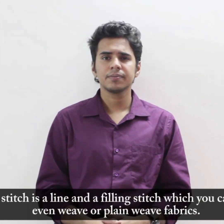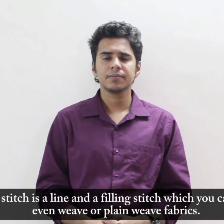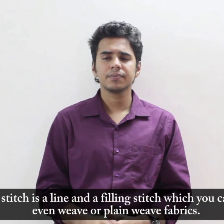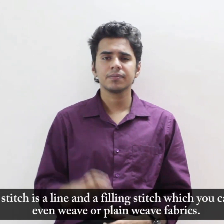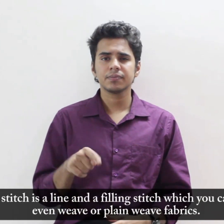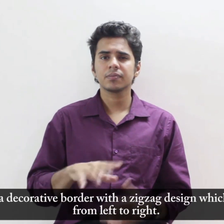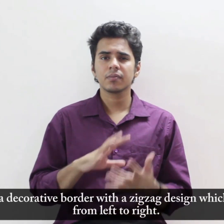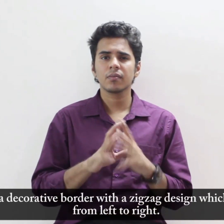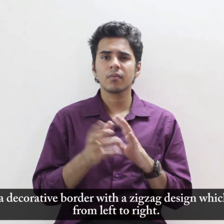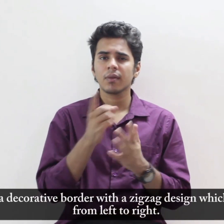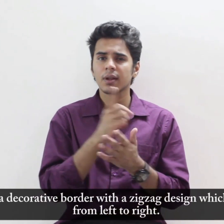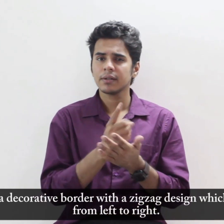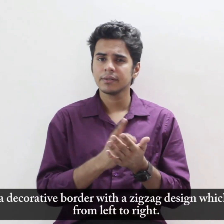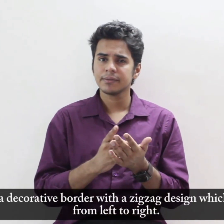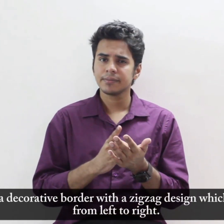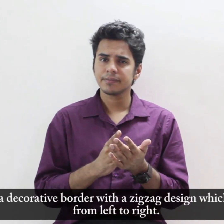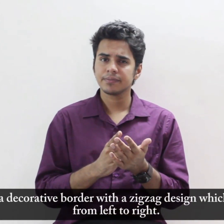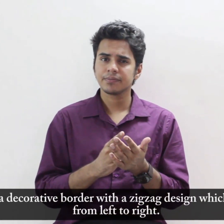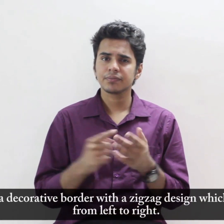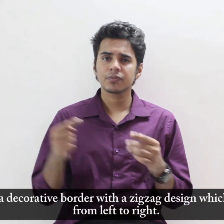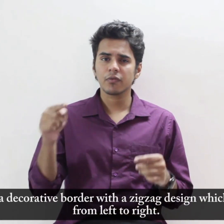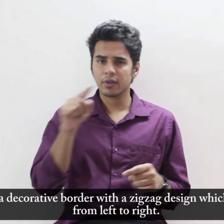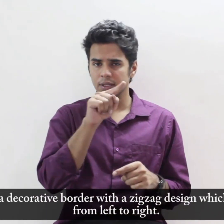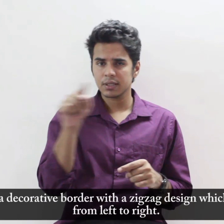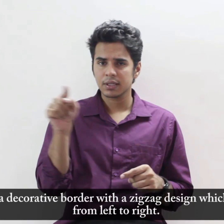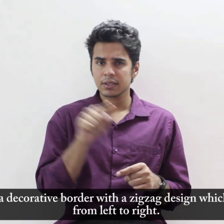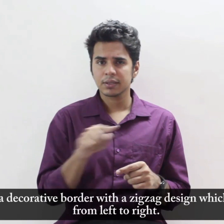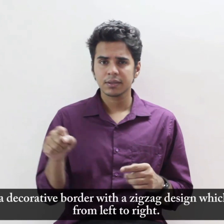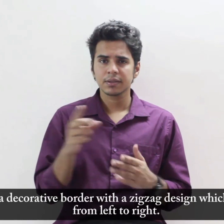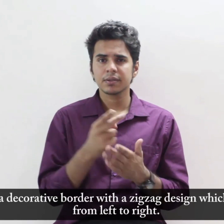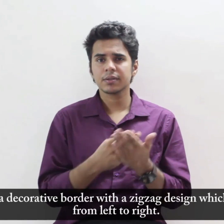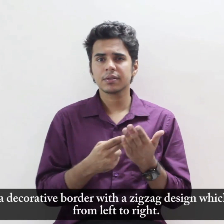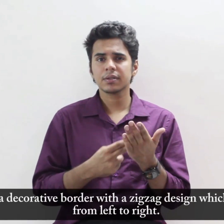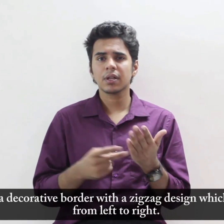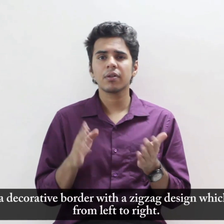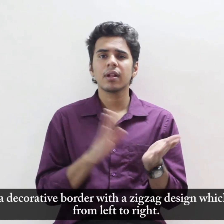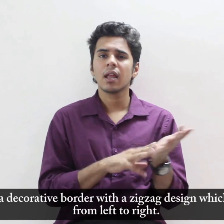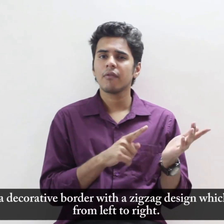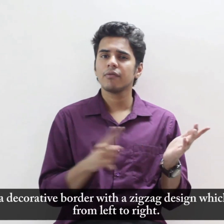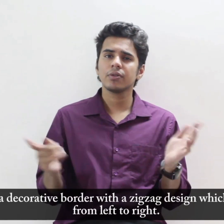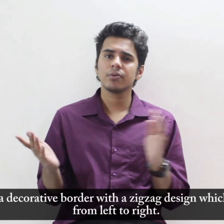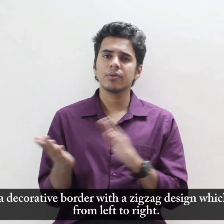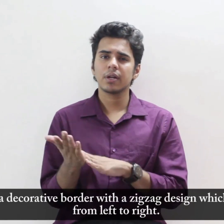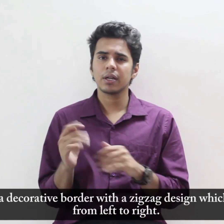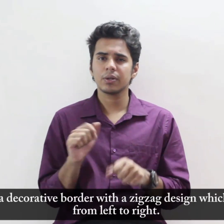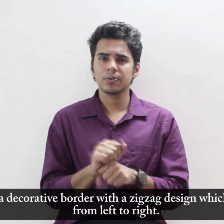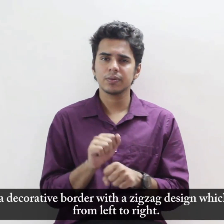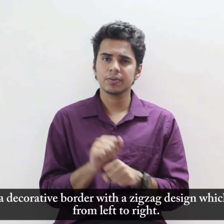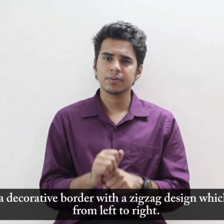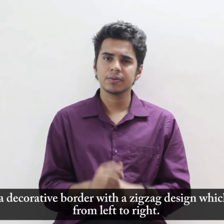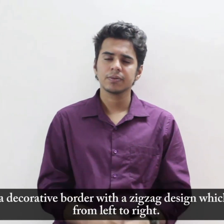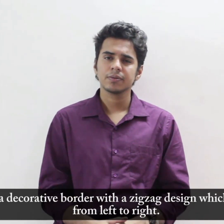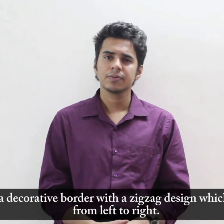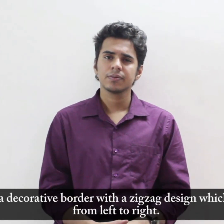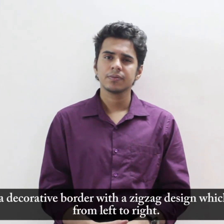It makes a decorative border with a zigzag design which is worked from left to right.